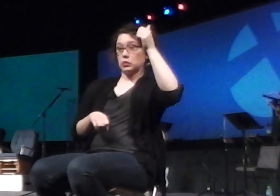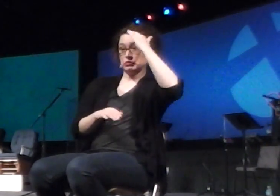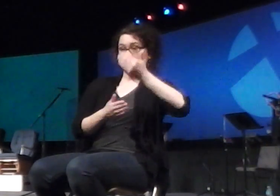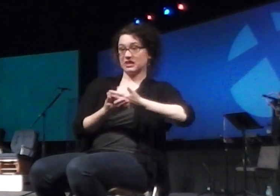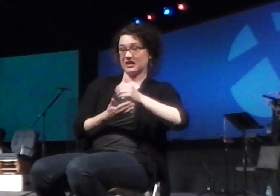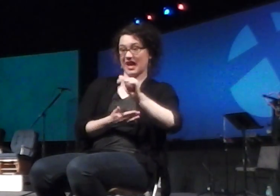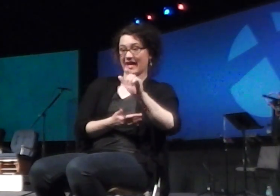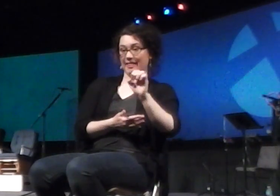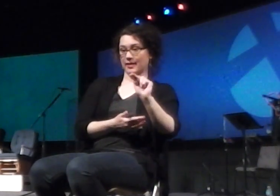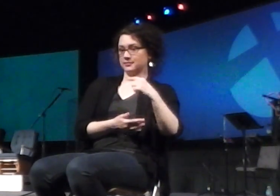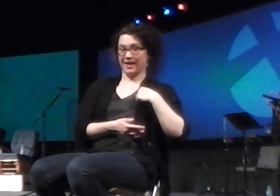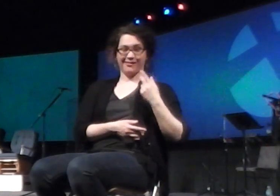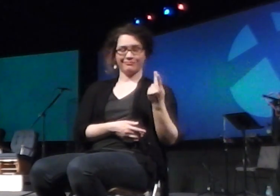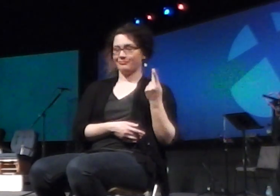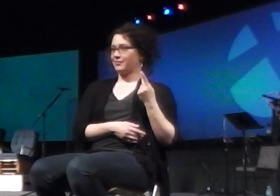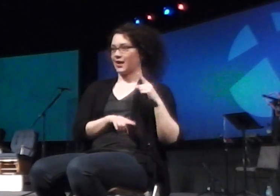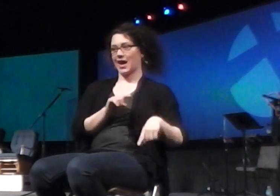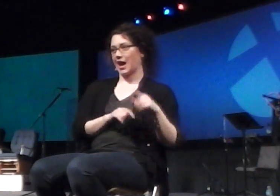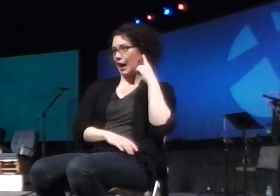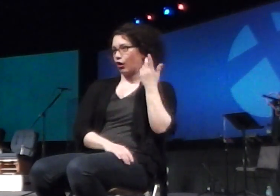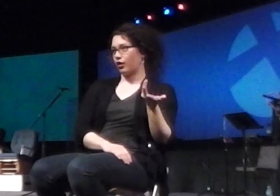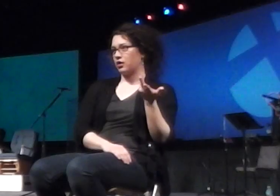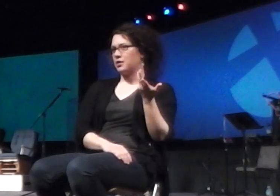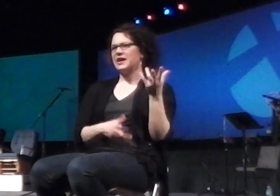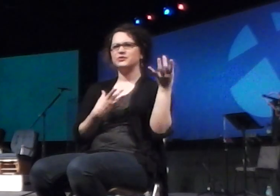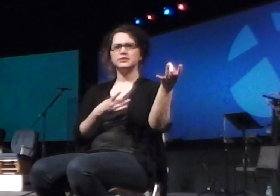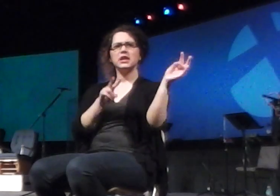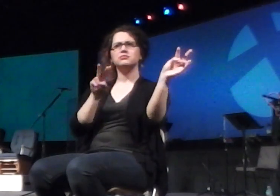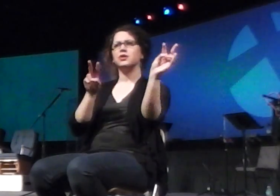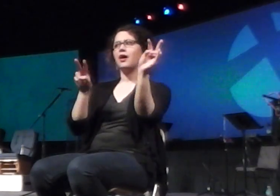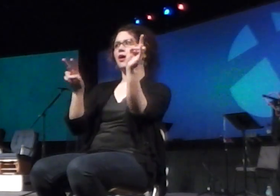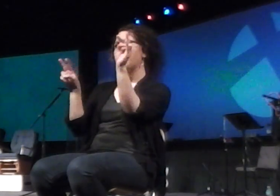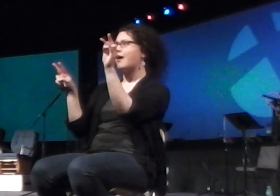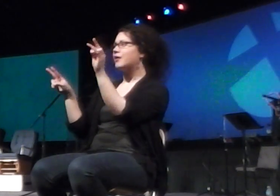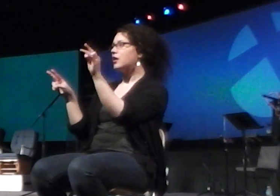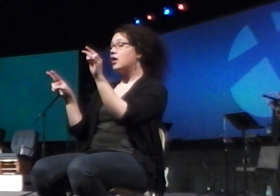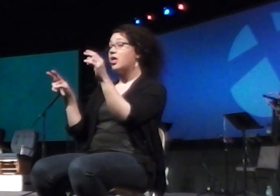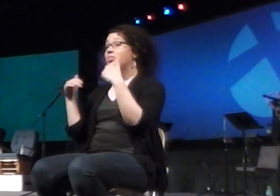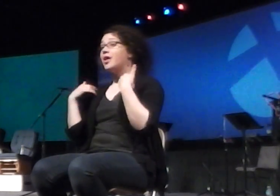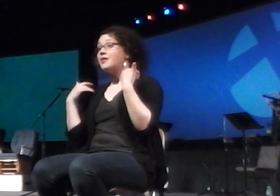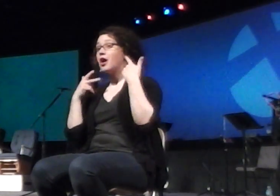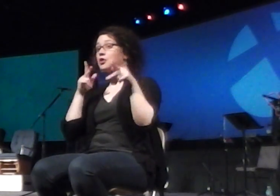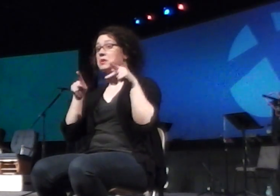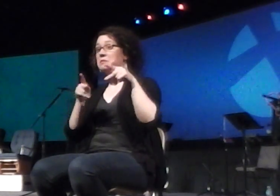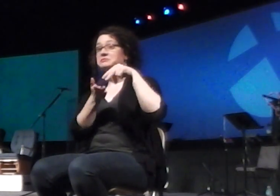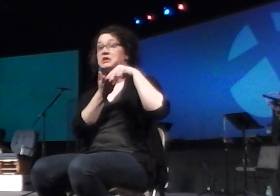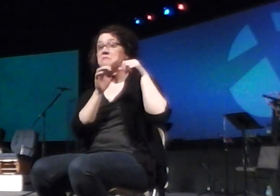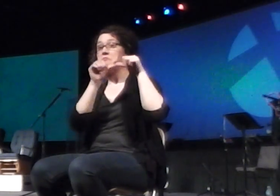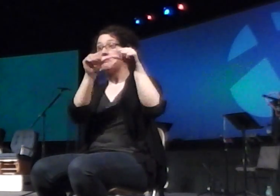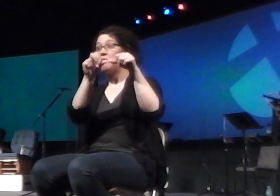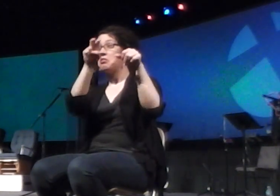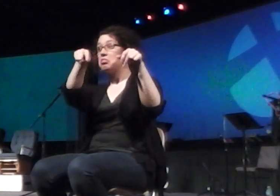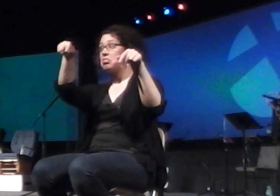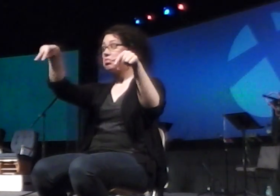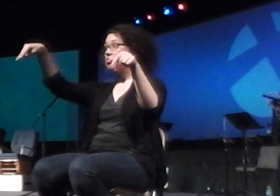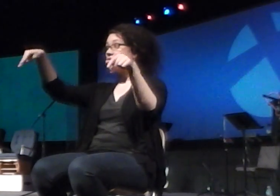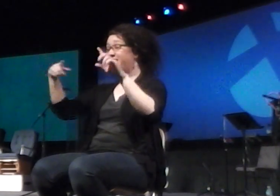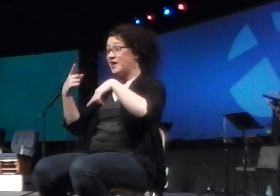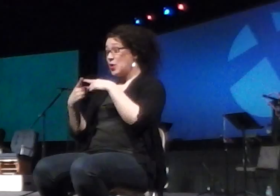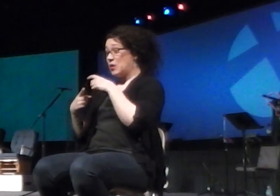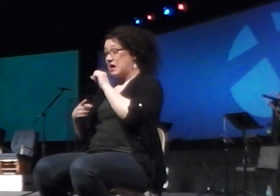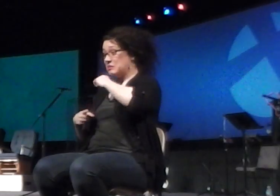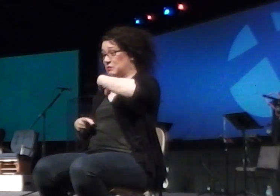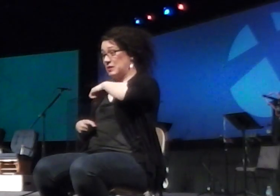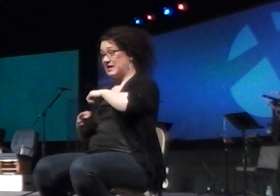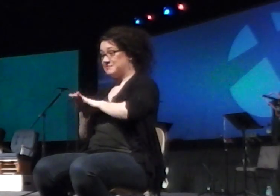it. So you get the idea. You look around the room, who is still standing. As we get older, it's the younger people who are still standing by the end. As we get older, this happens.